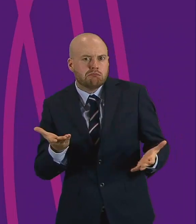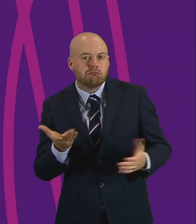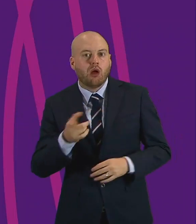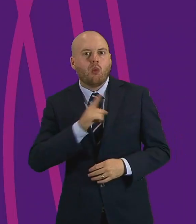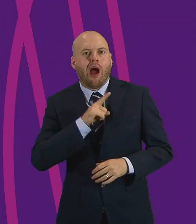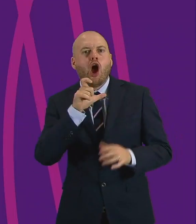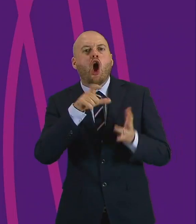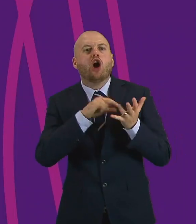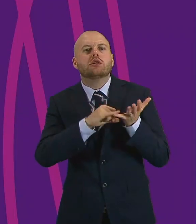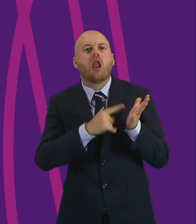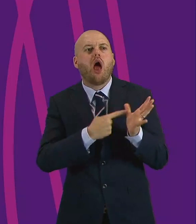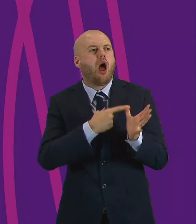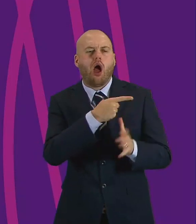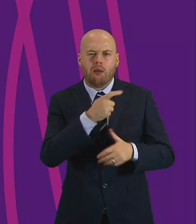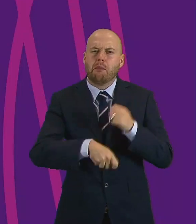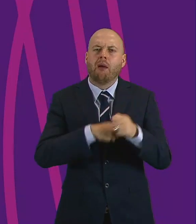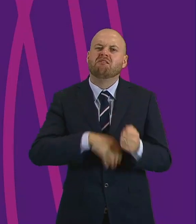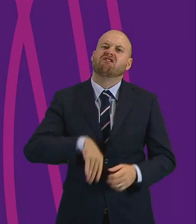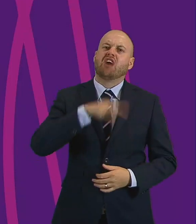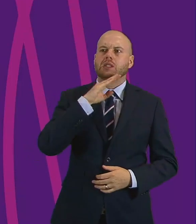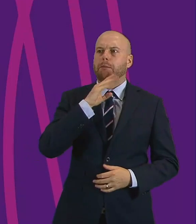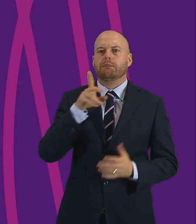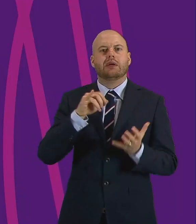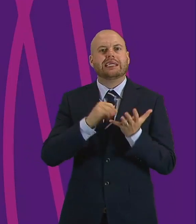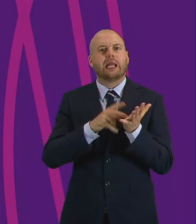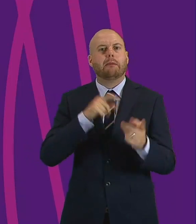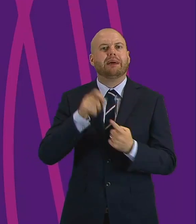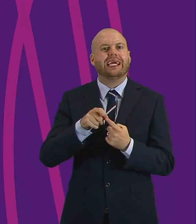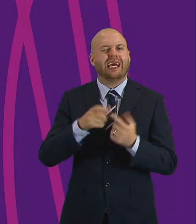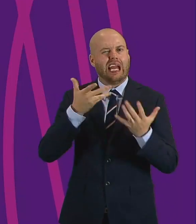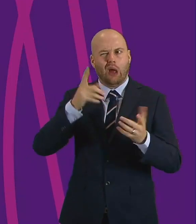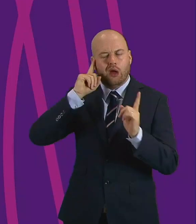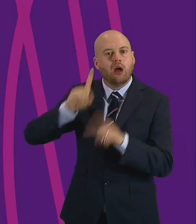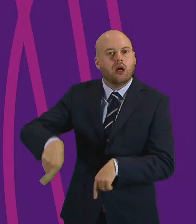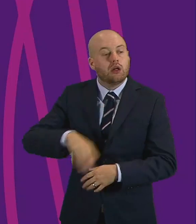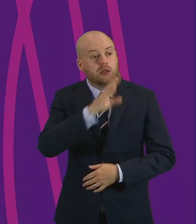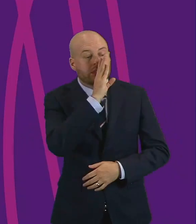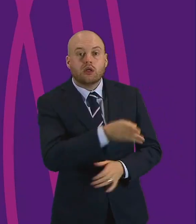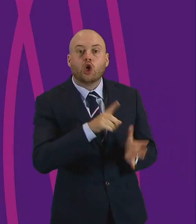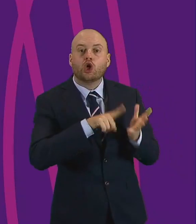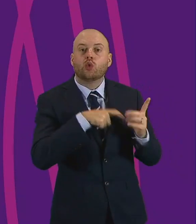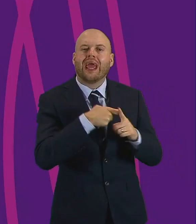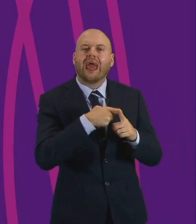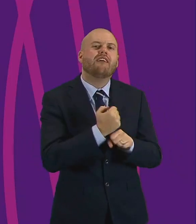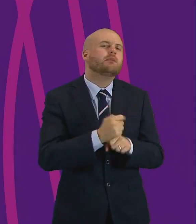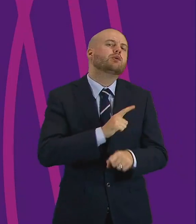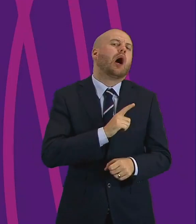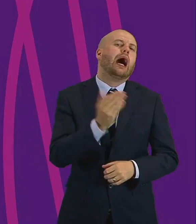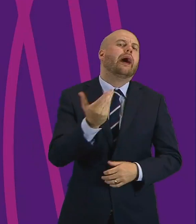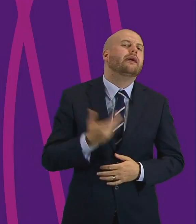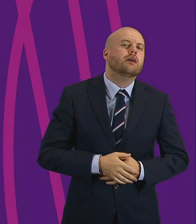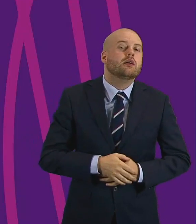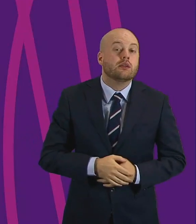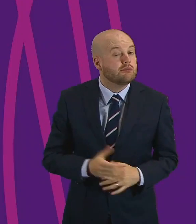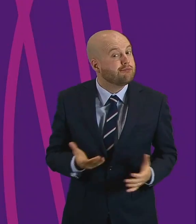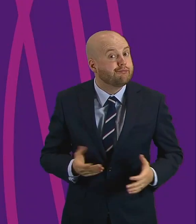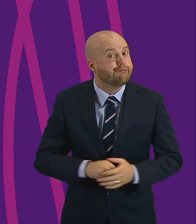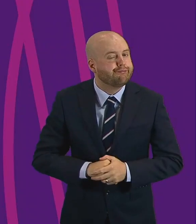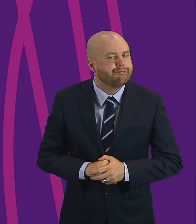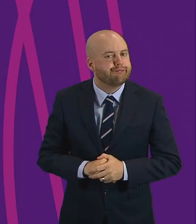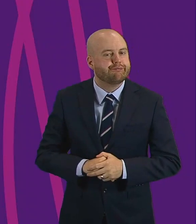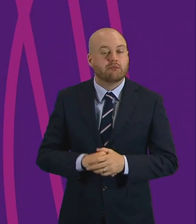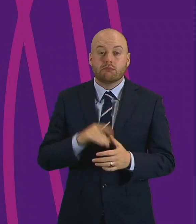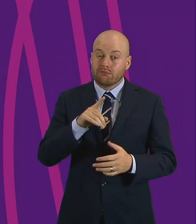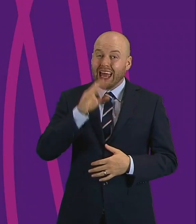have become so fed up with the SNP that it is now seeking support directly from the UK government? But it's not just our councils that the SNP are